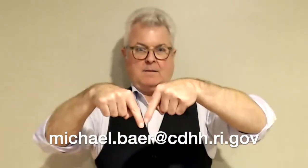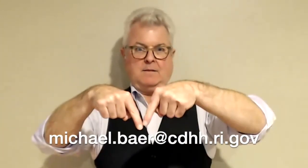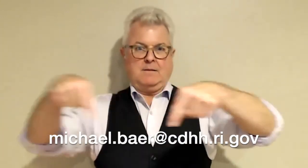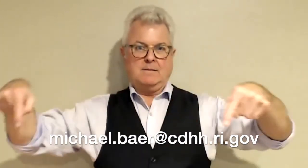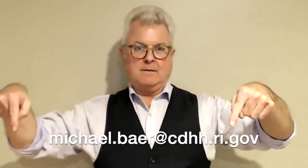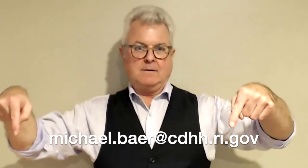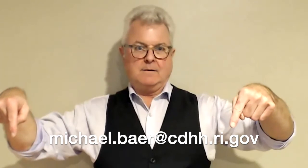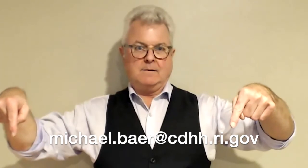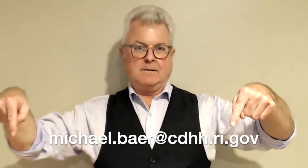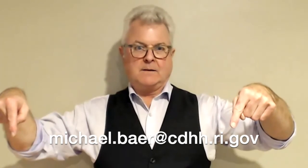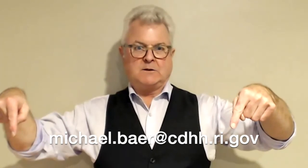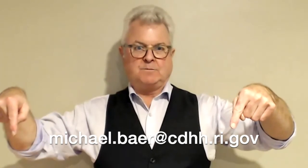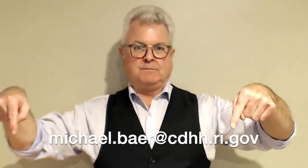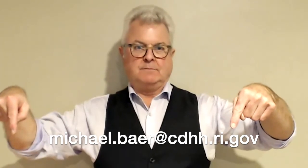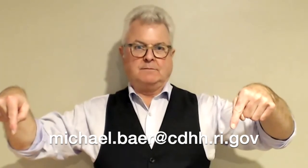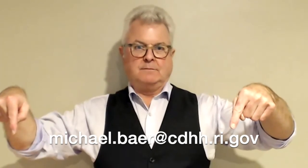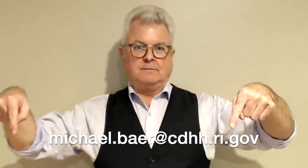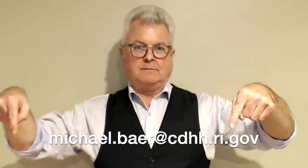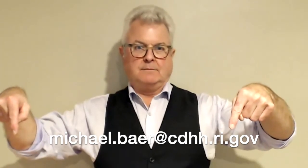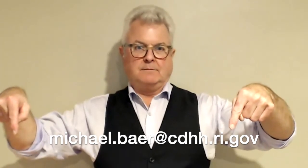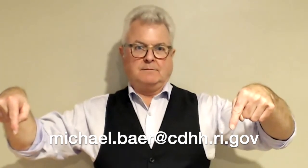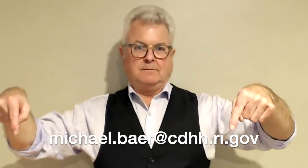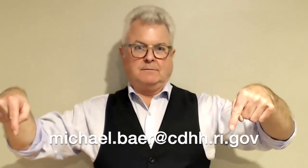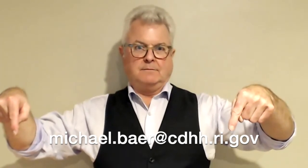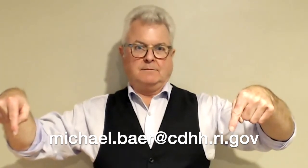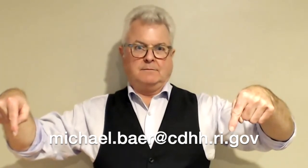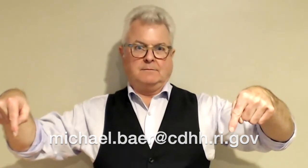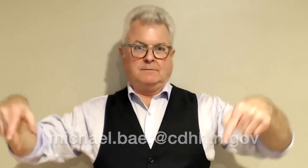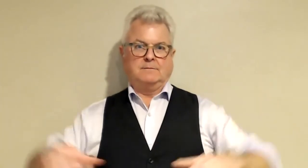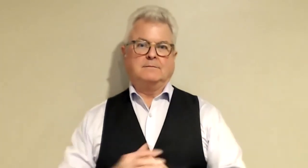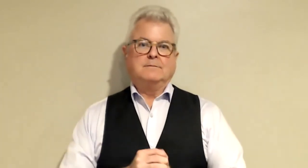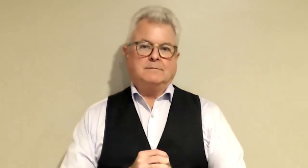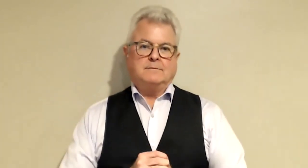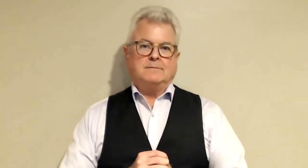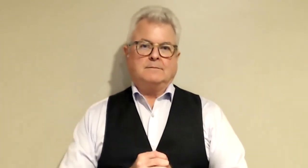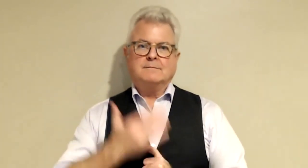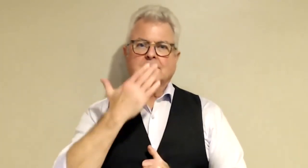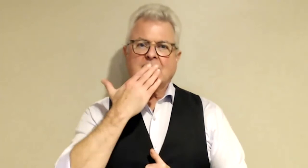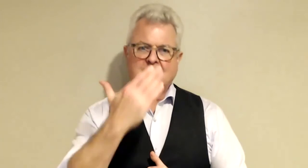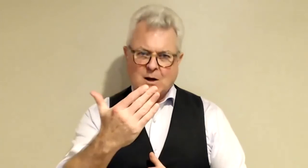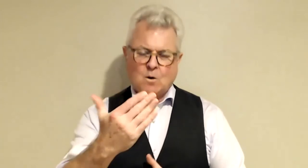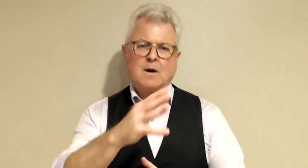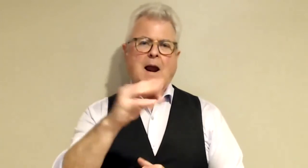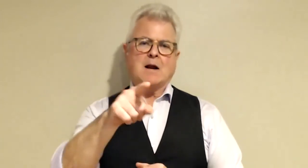And if you want to send me an email, the following email is my email as well, listed below. Thank you.